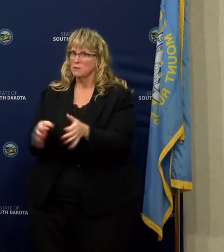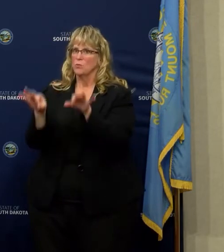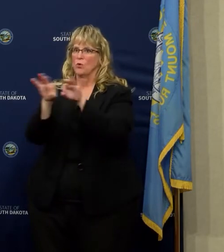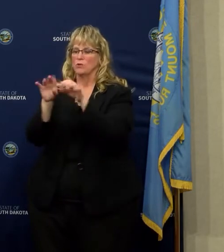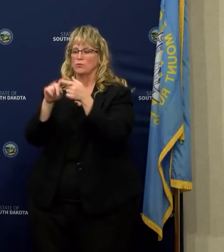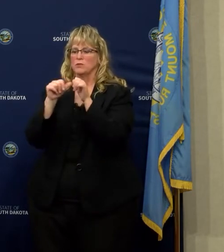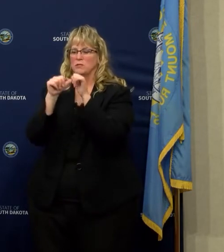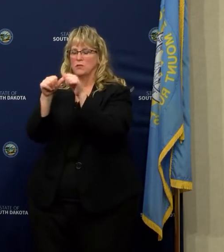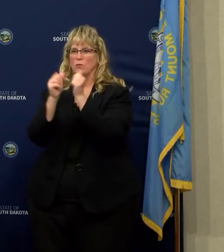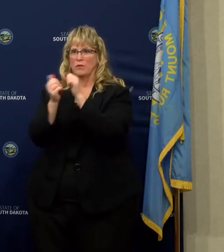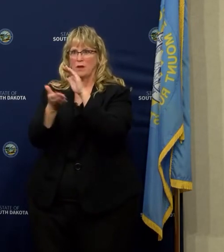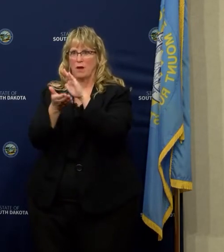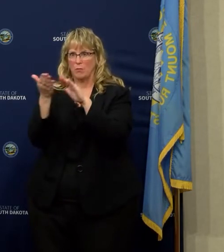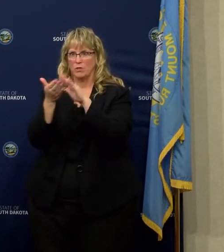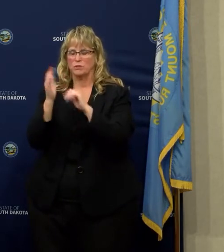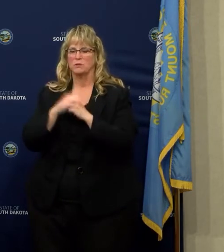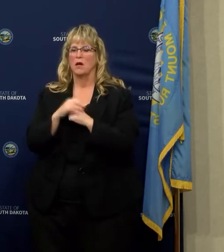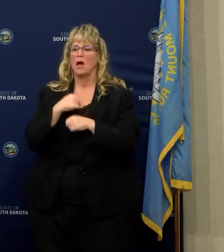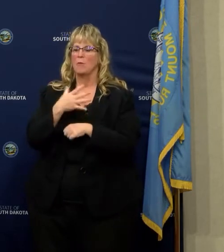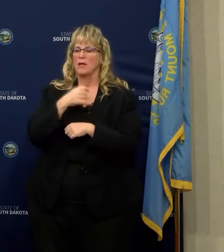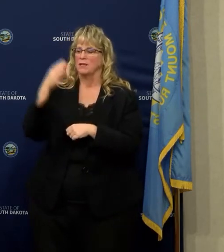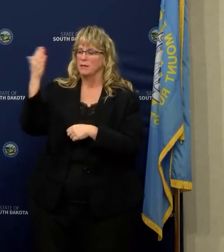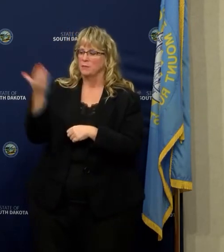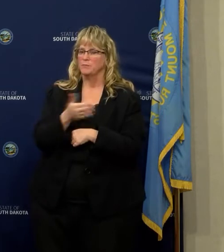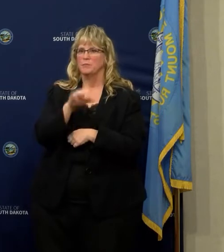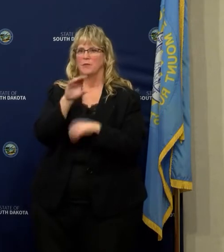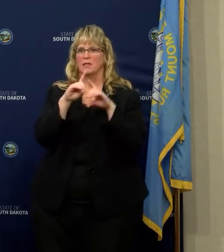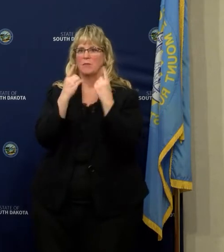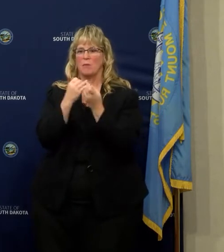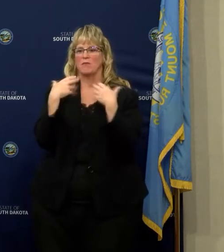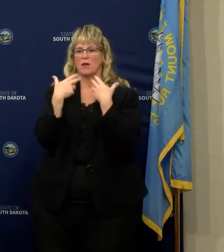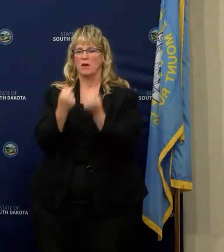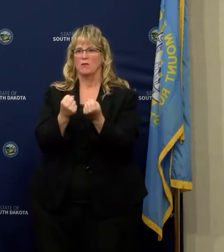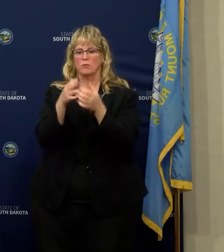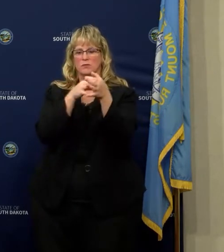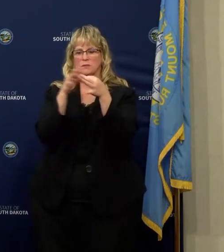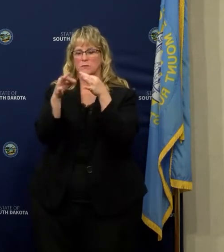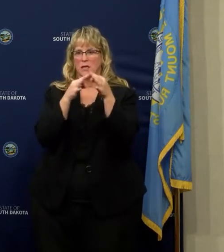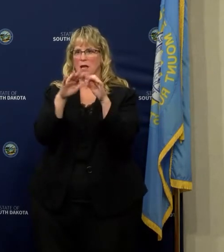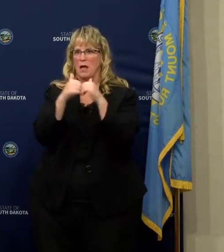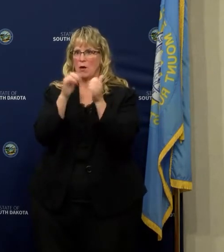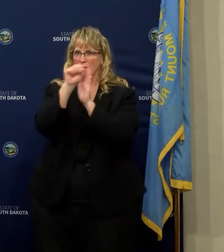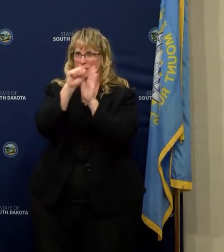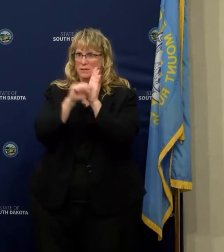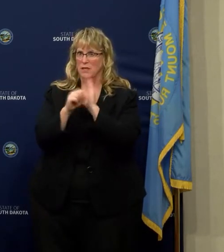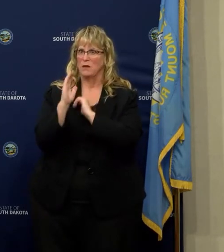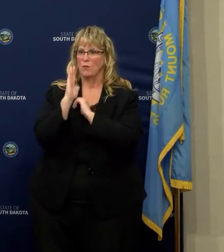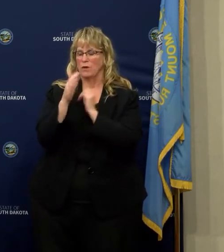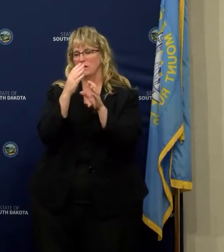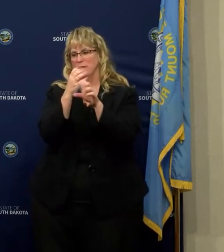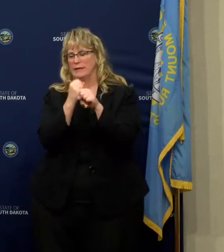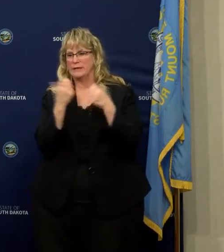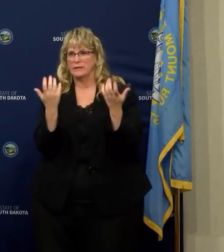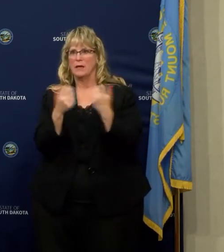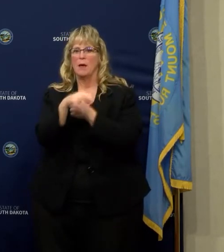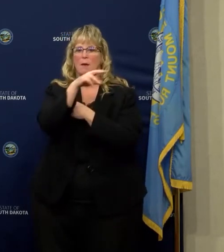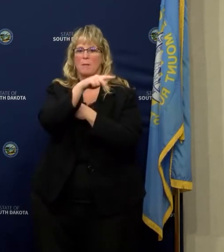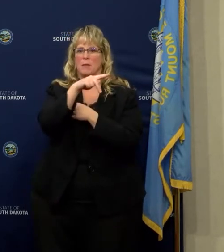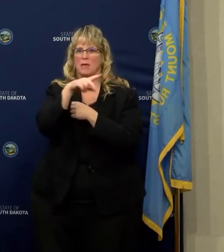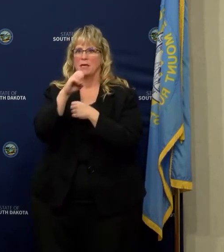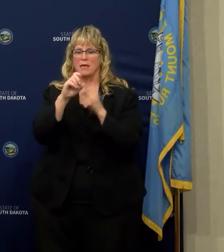their operations. So I'd like to invite the Secretary of Health up to talk a little bit about how the state is going to get